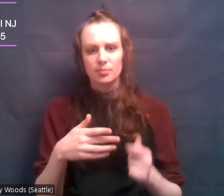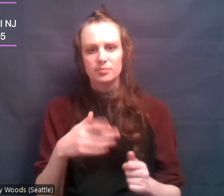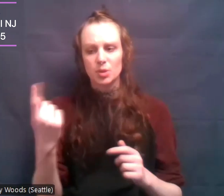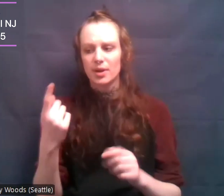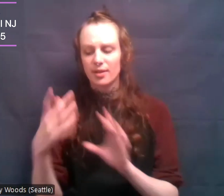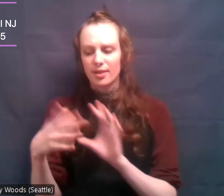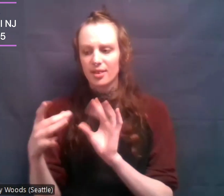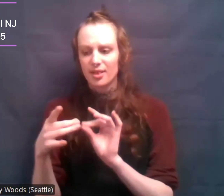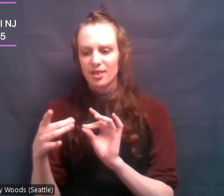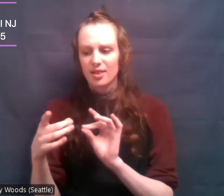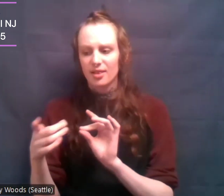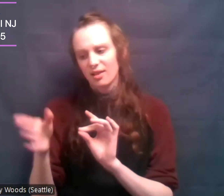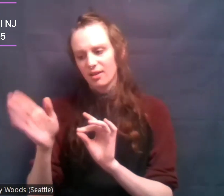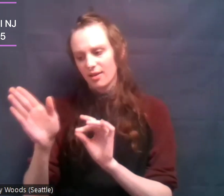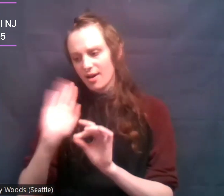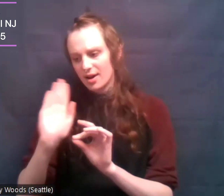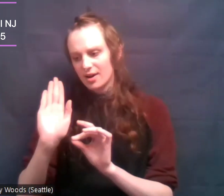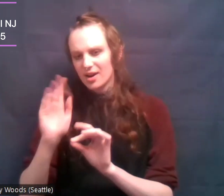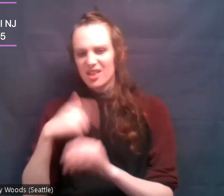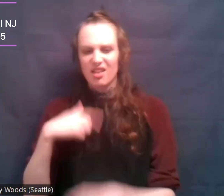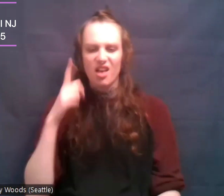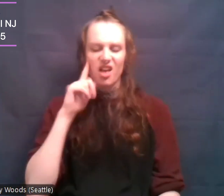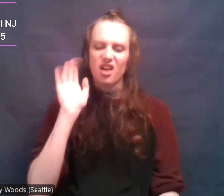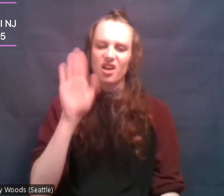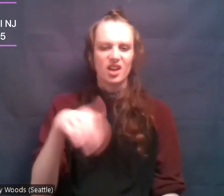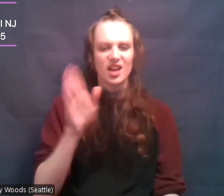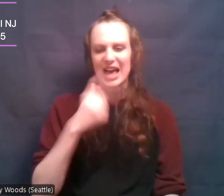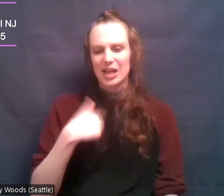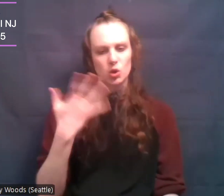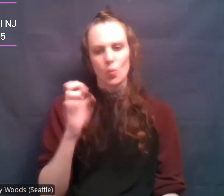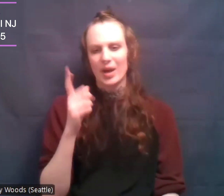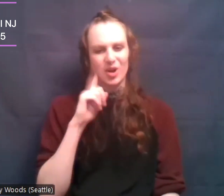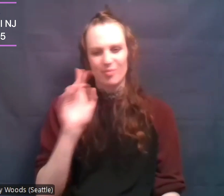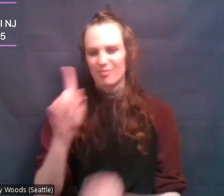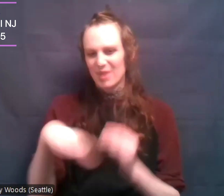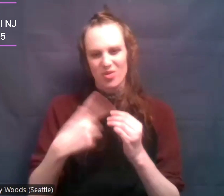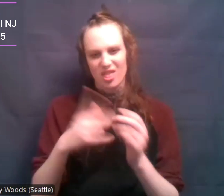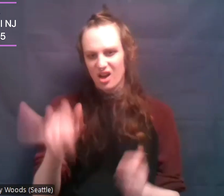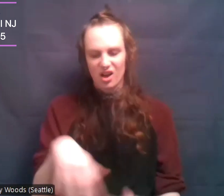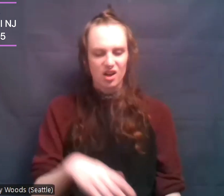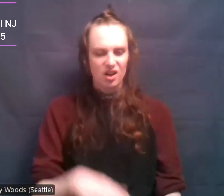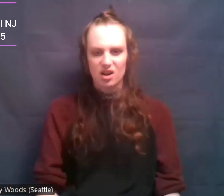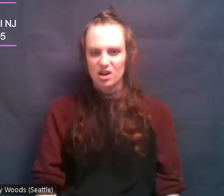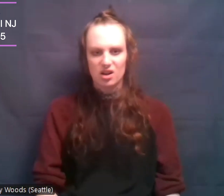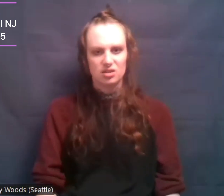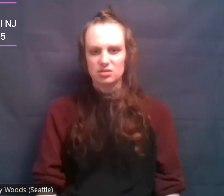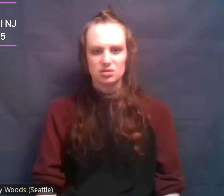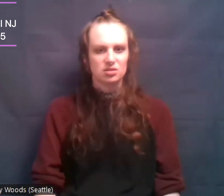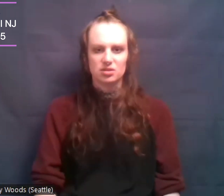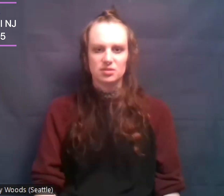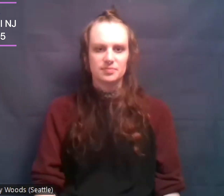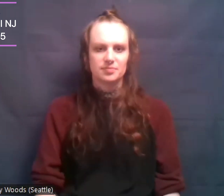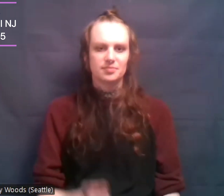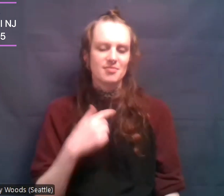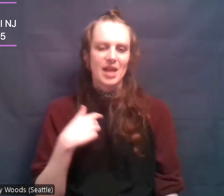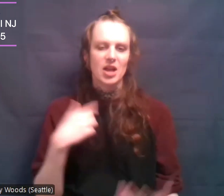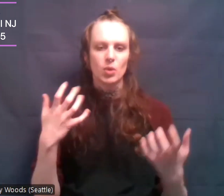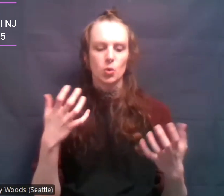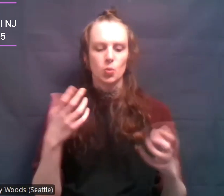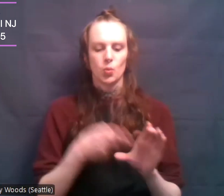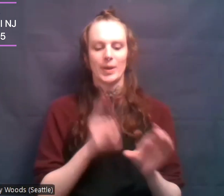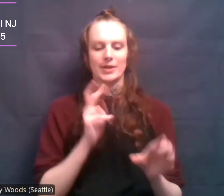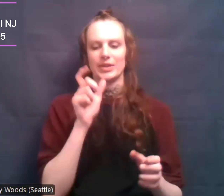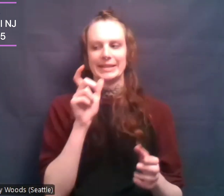would say God, and I'm like, man, I don't want to hear about this. Like, I just want to like stop drinking